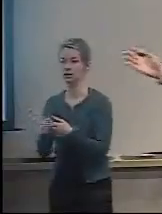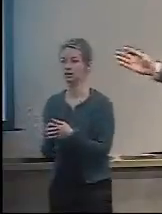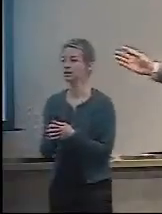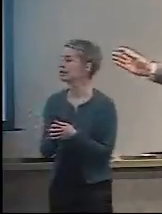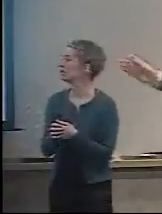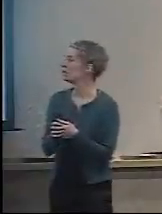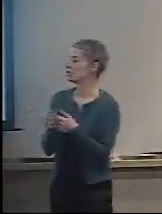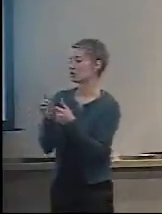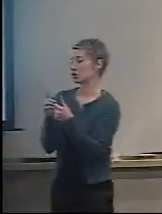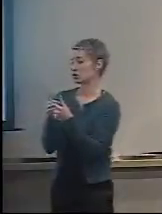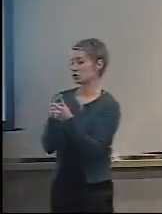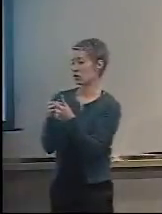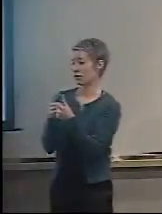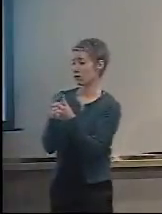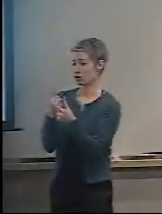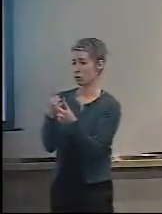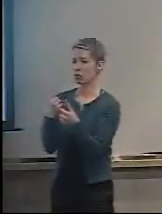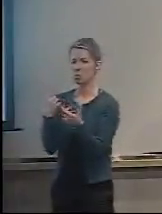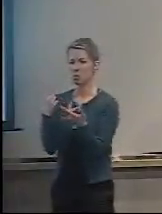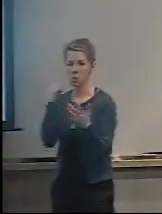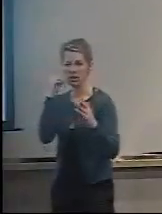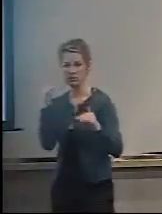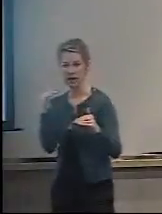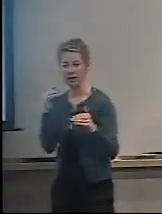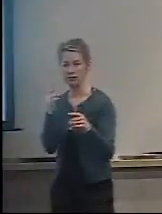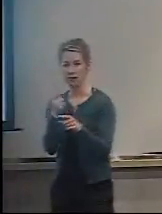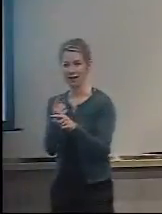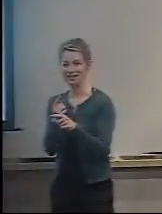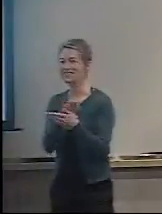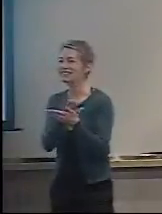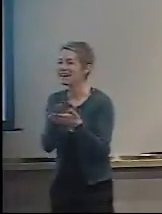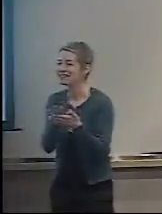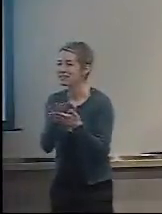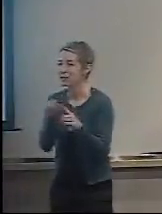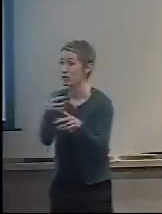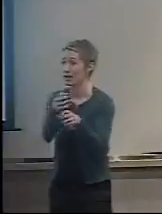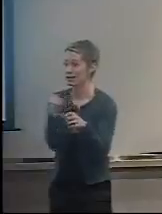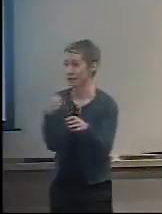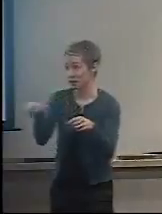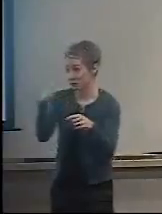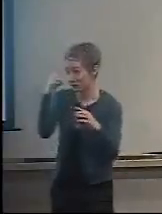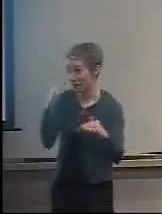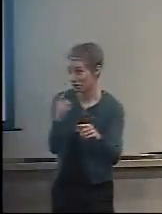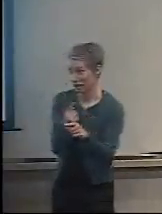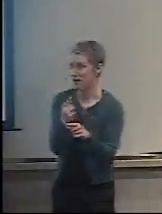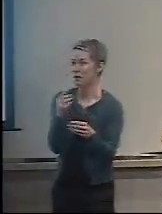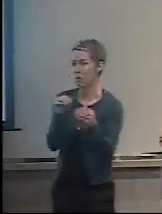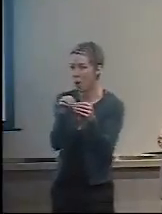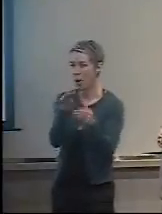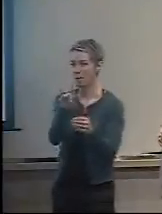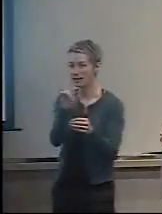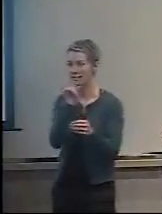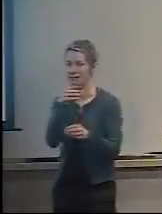And so that first one is completely expected. It's nice to do something where you get exactly what you expect, that more bits is better.